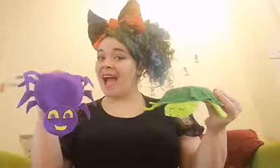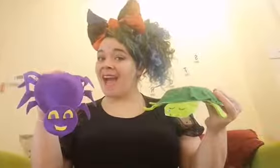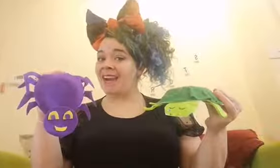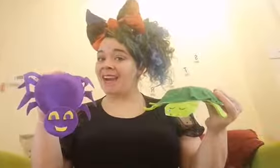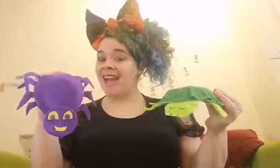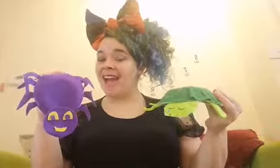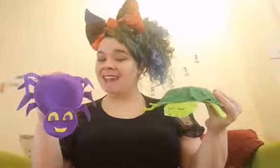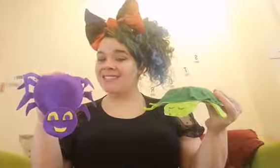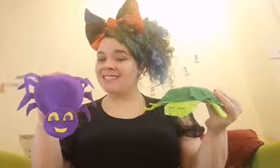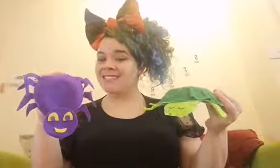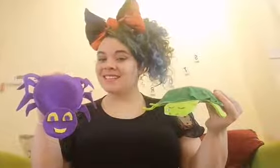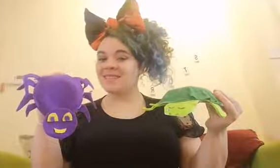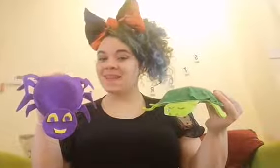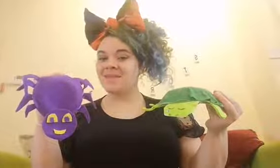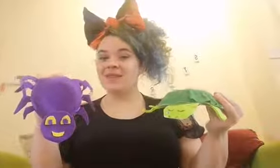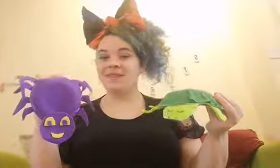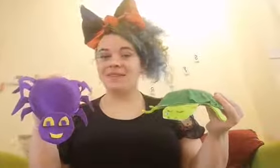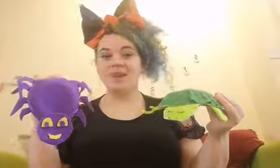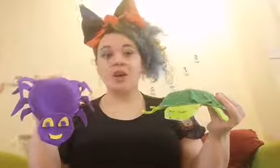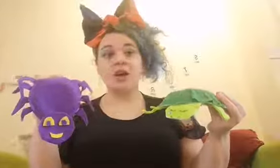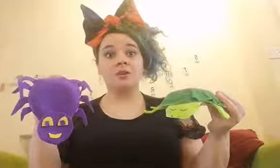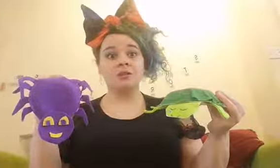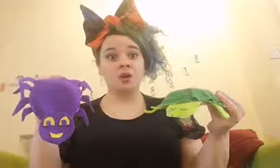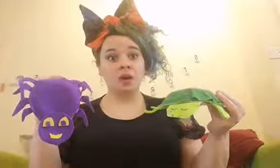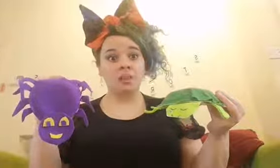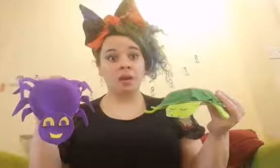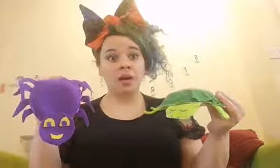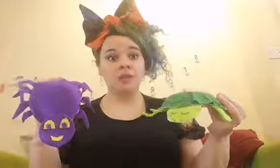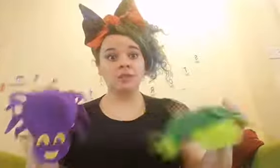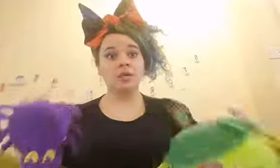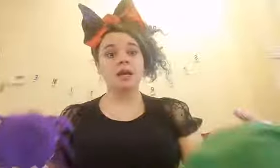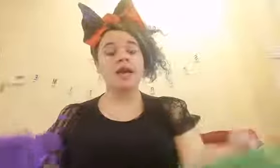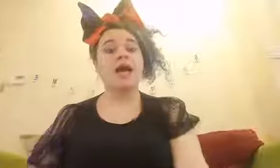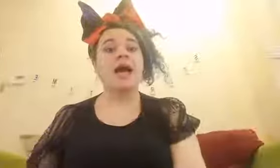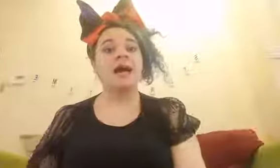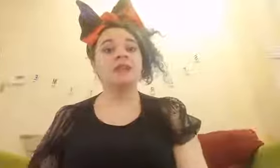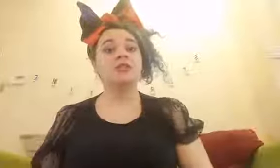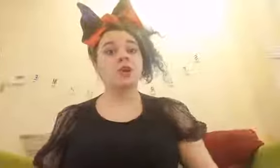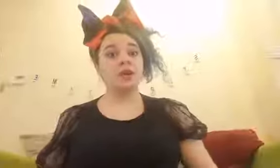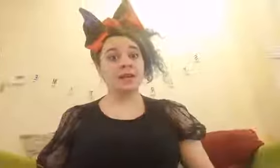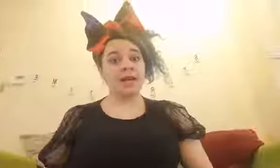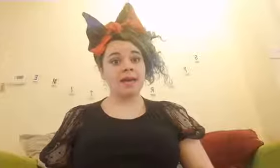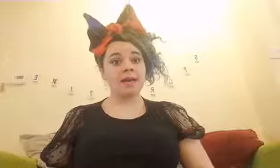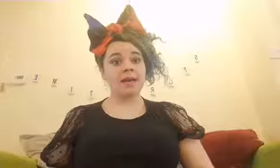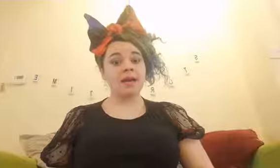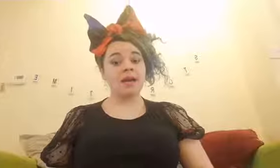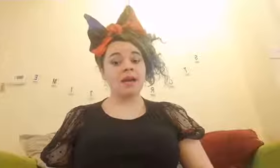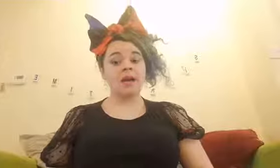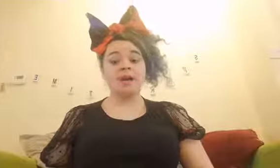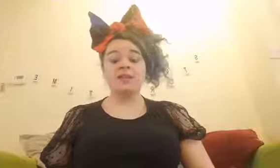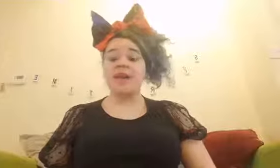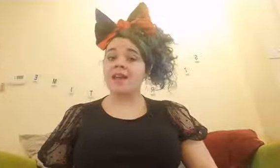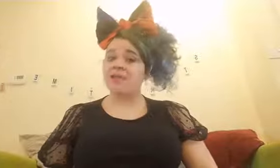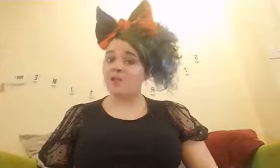And they had their meal of chocolate bars and chocolate cake. They ate their